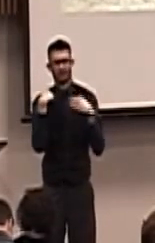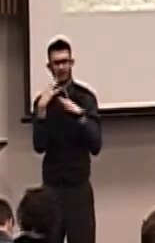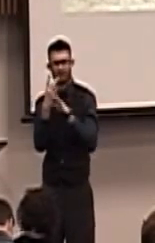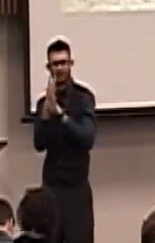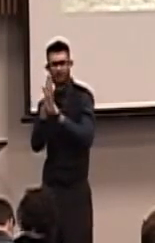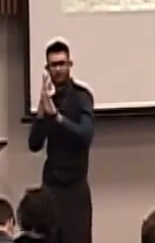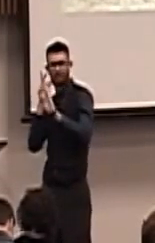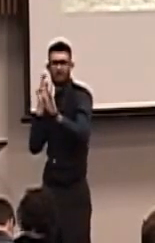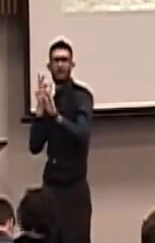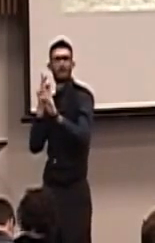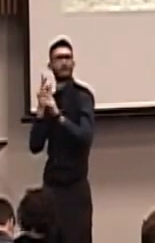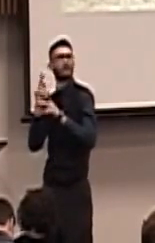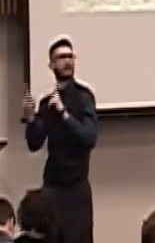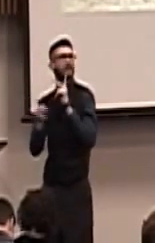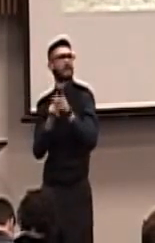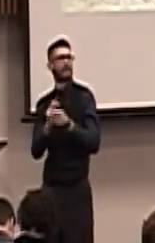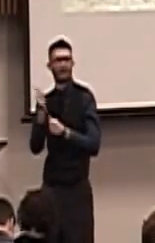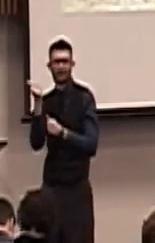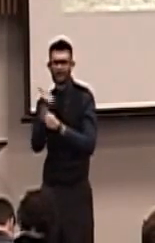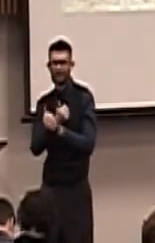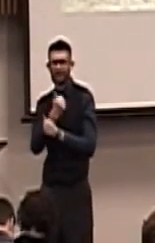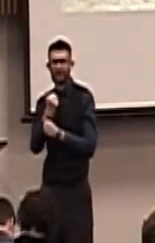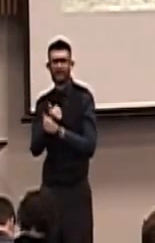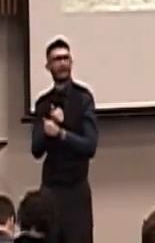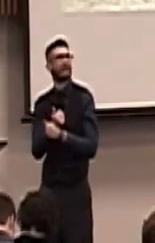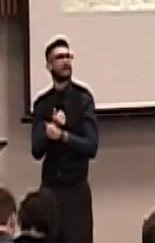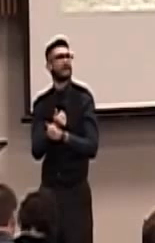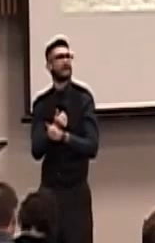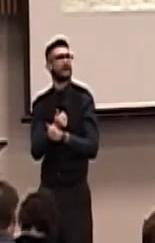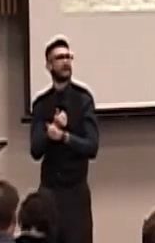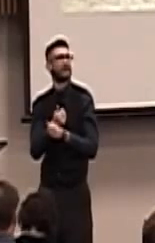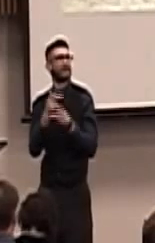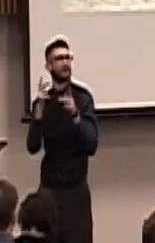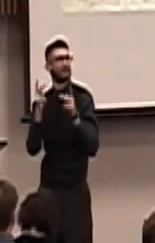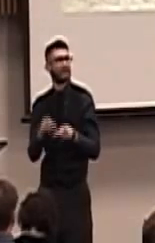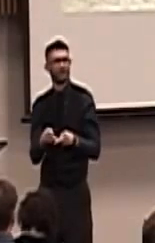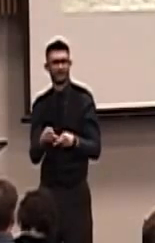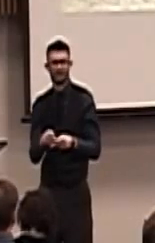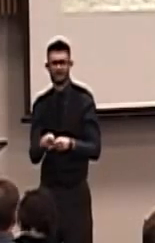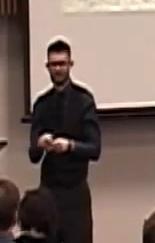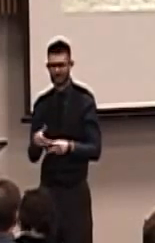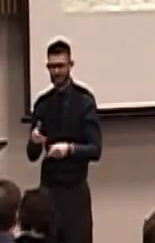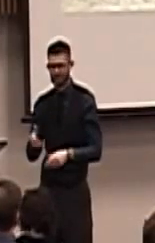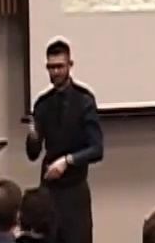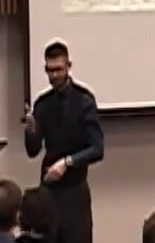people coming. Every person greets every person, and they make this big